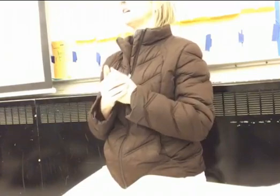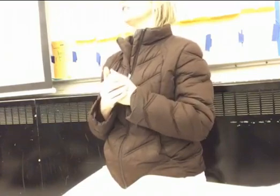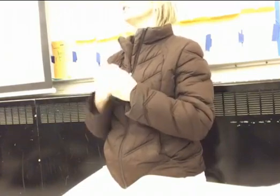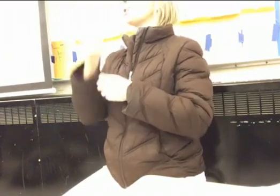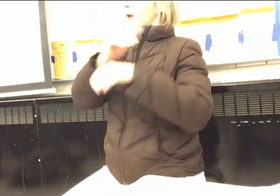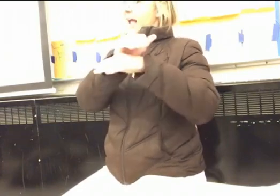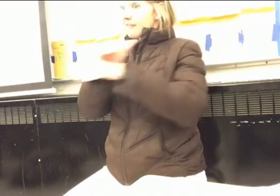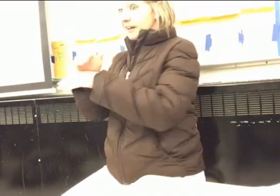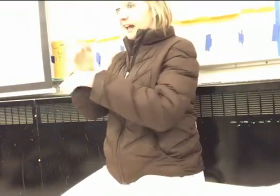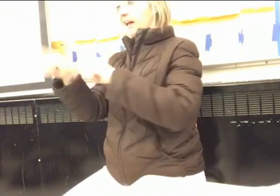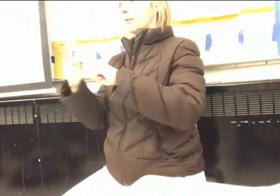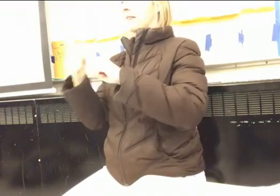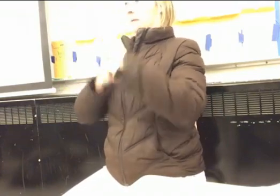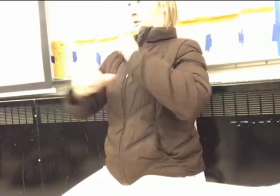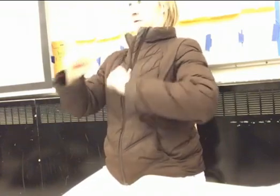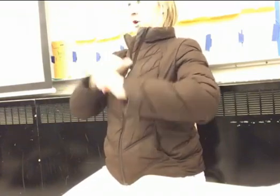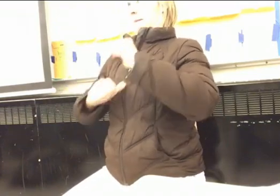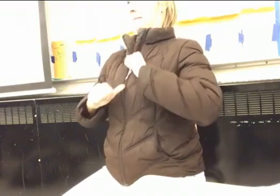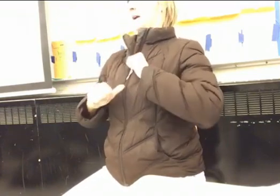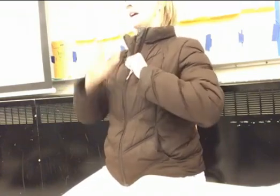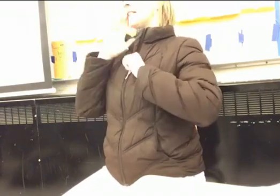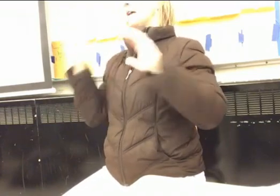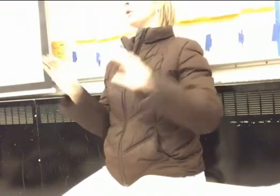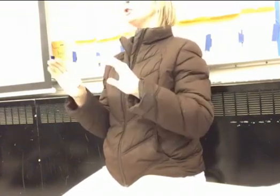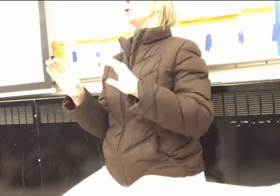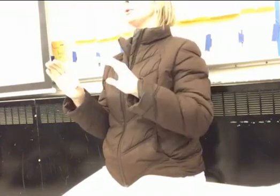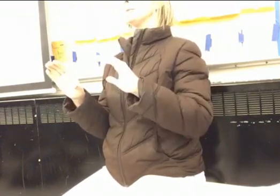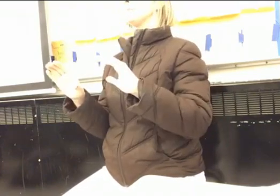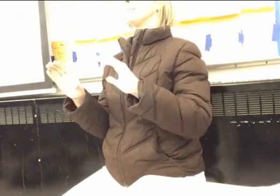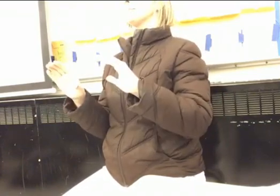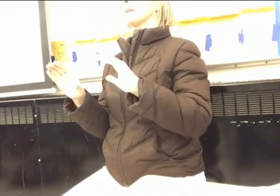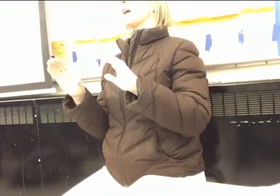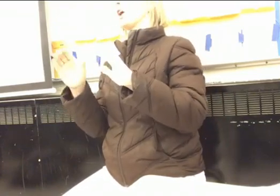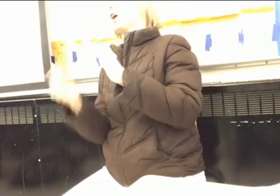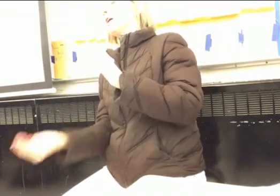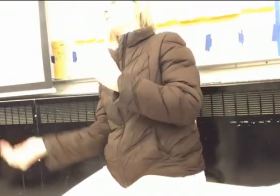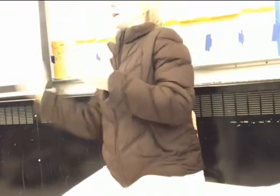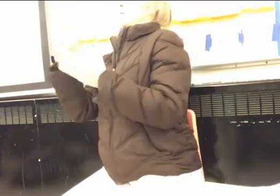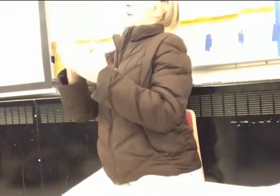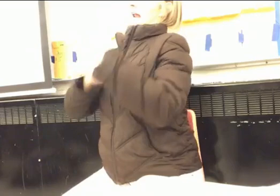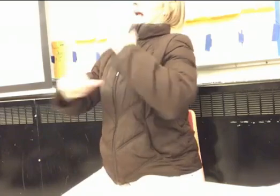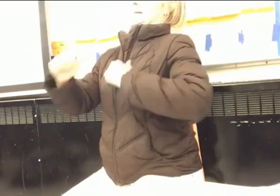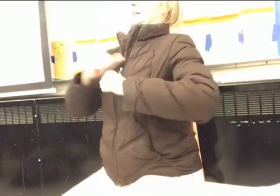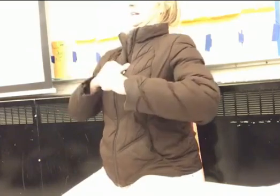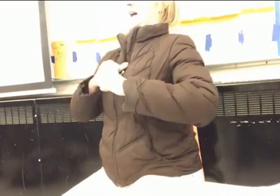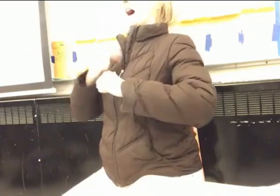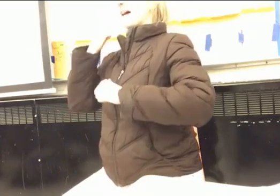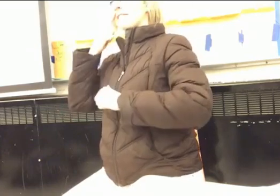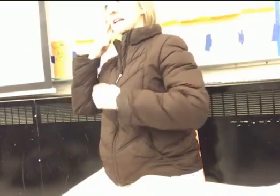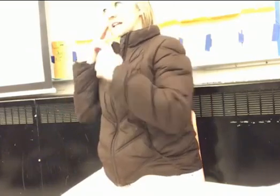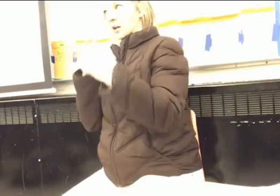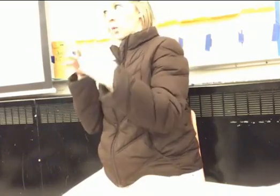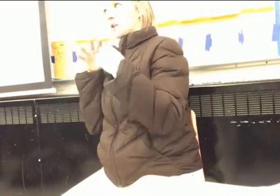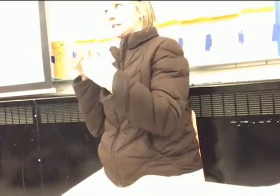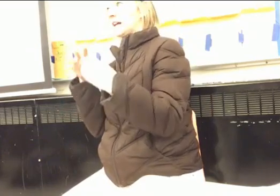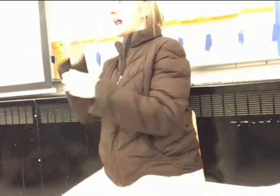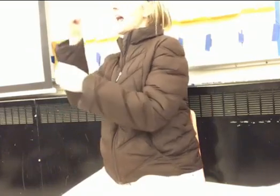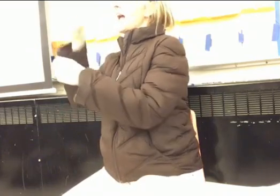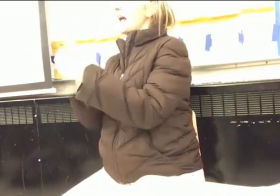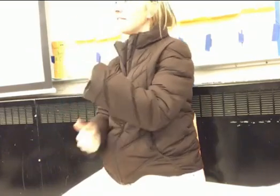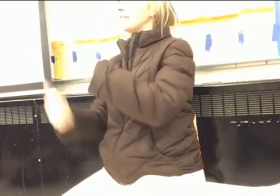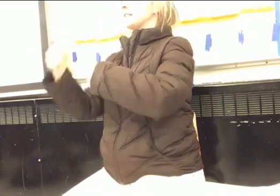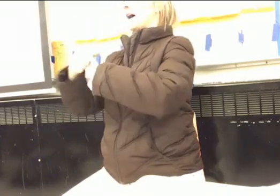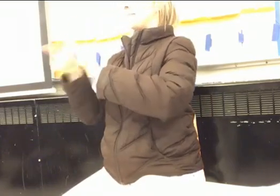they performed this show, they would do a reenactment of the Indian Wars. And every time, you would lose. If you want to